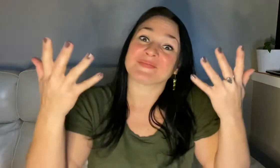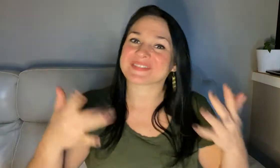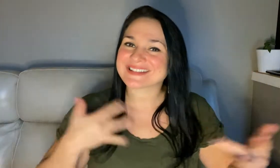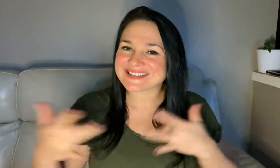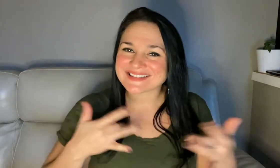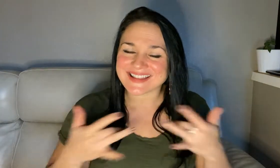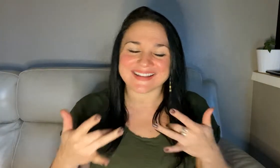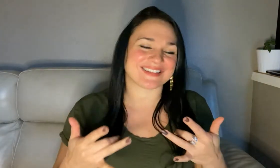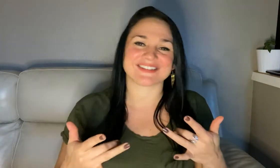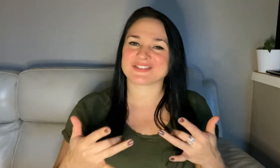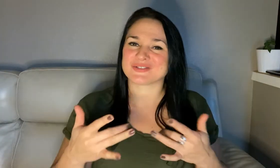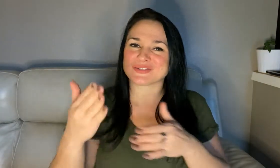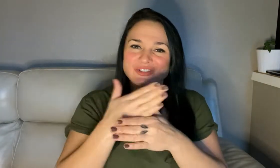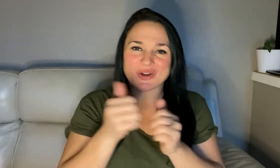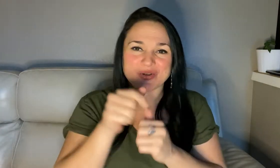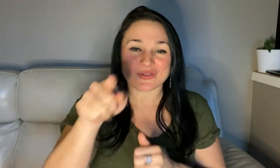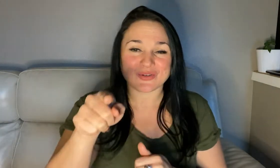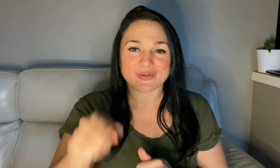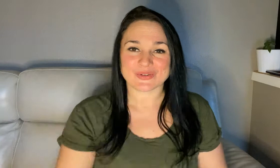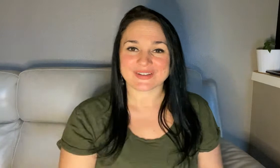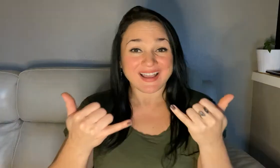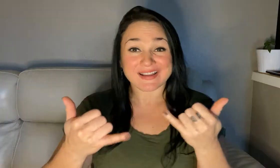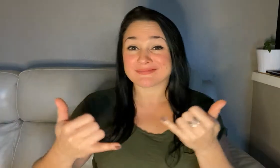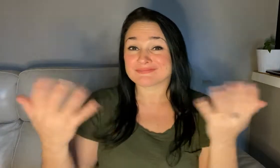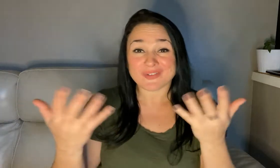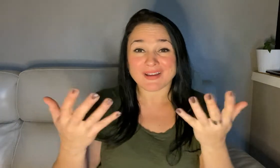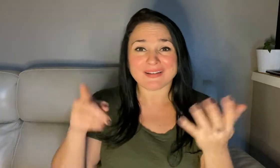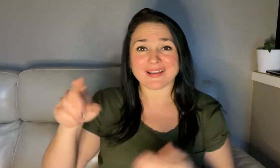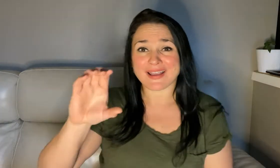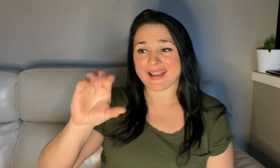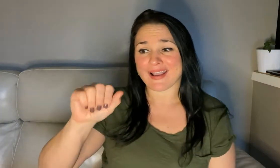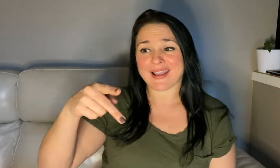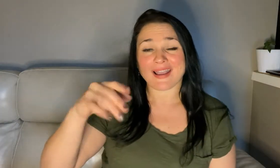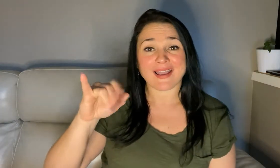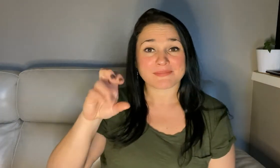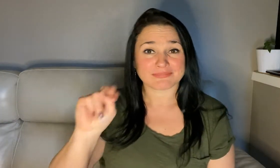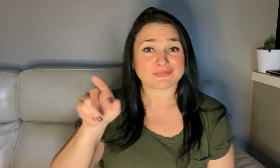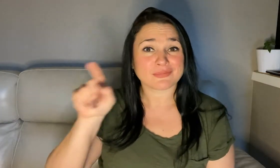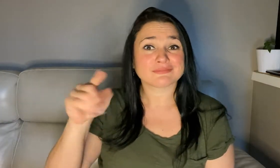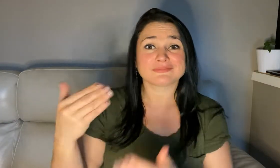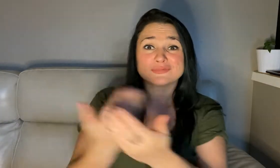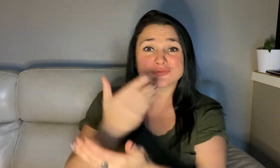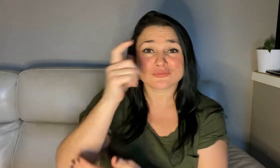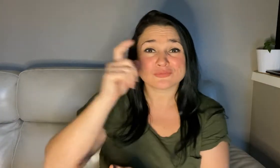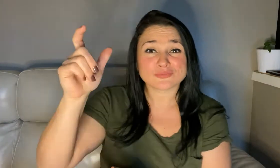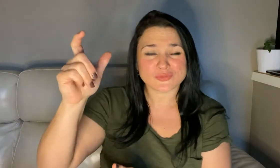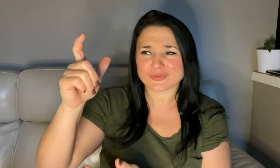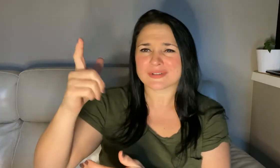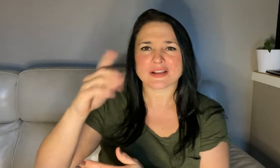you improve your life. And I'm really excited to share it with you. So right now we've got Capricorn, which